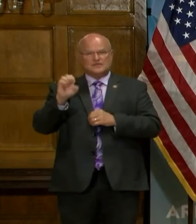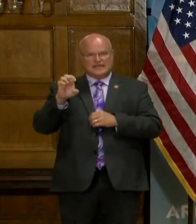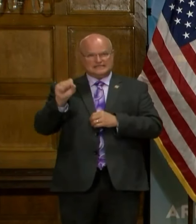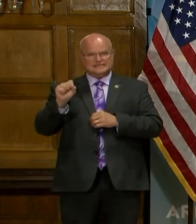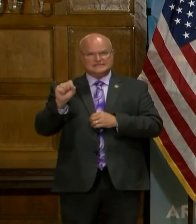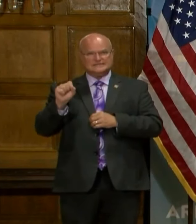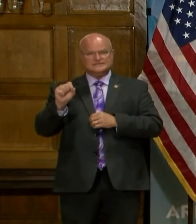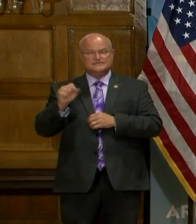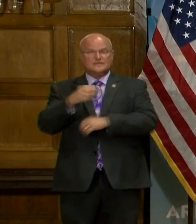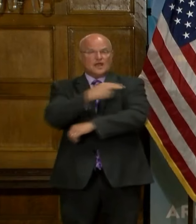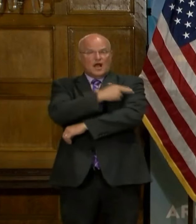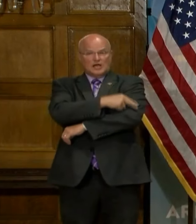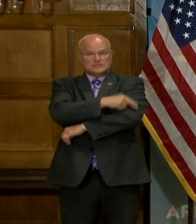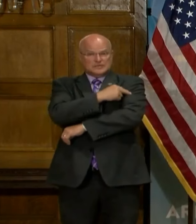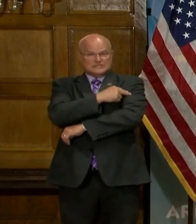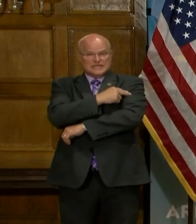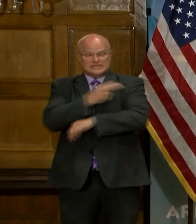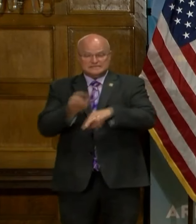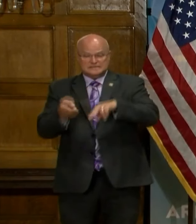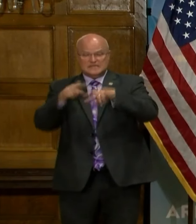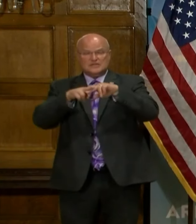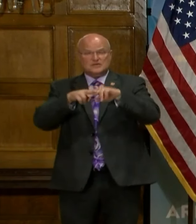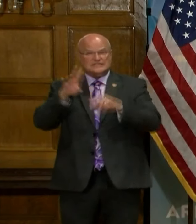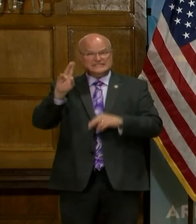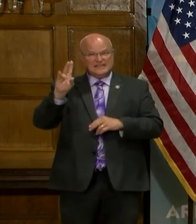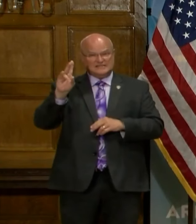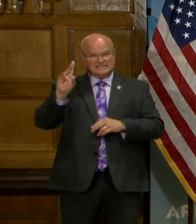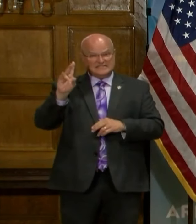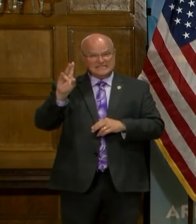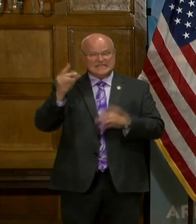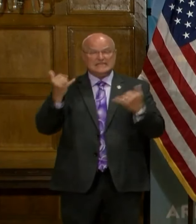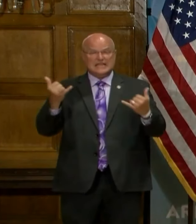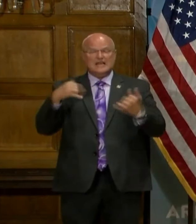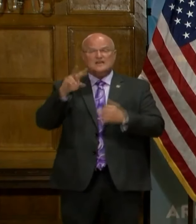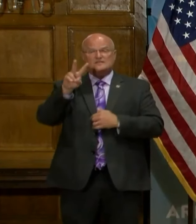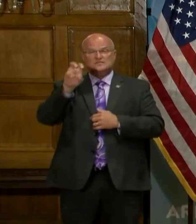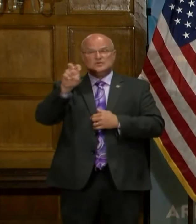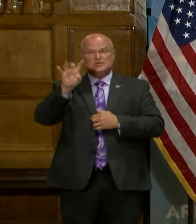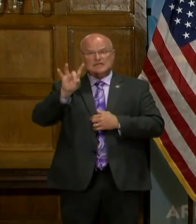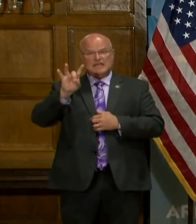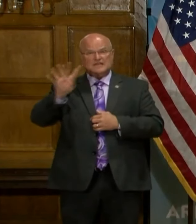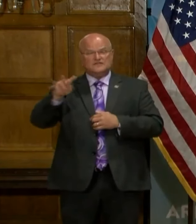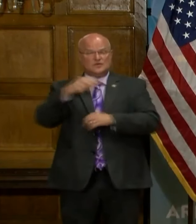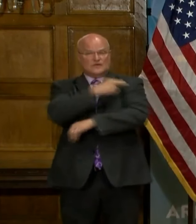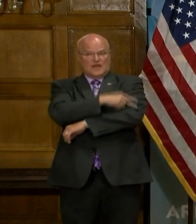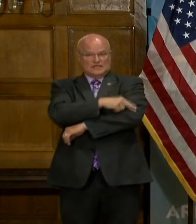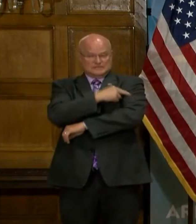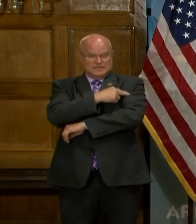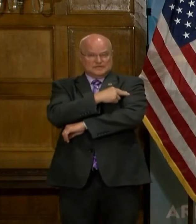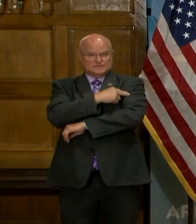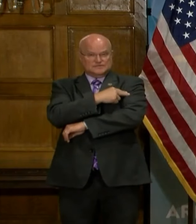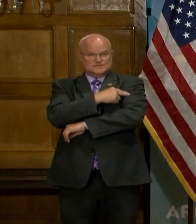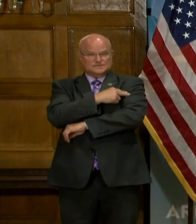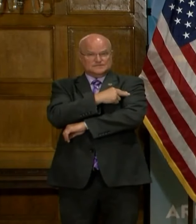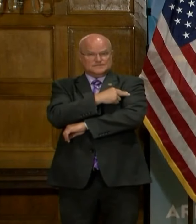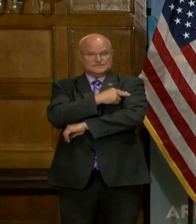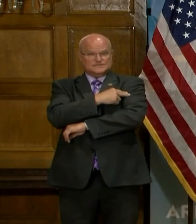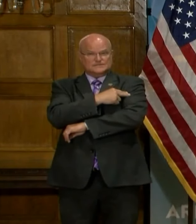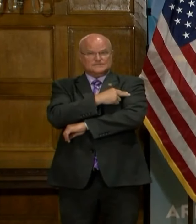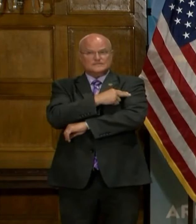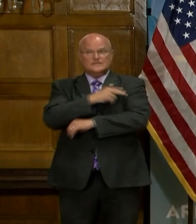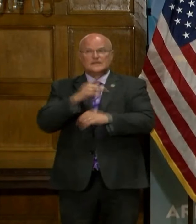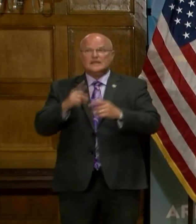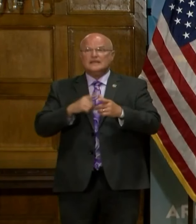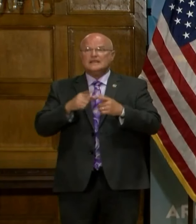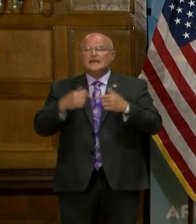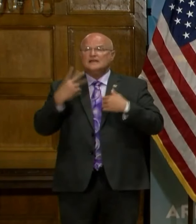cases. Hospitalizations increased 17. We now have 284 hospitalizations, and then